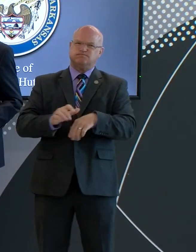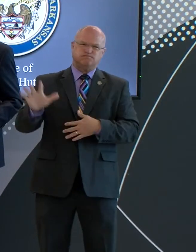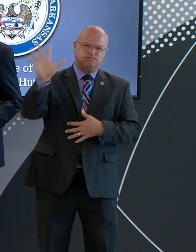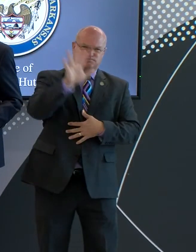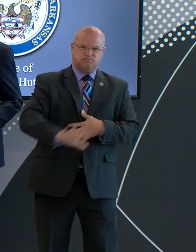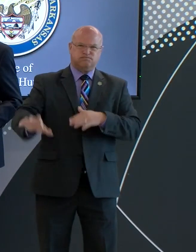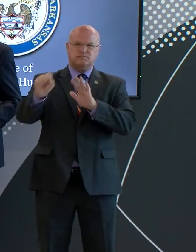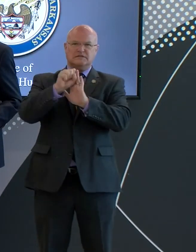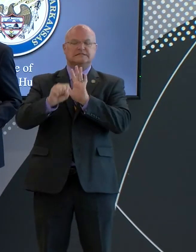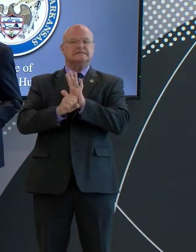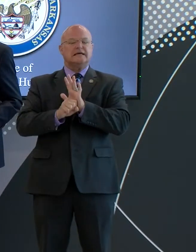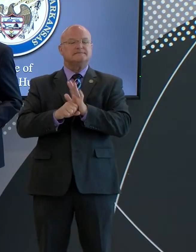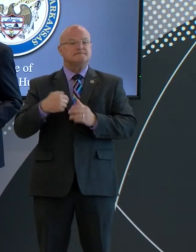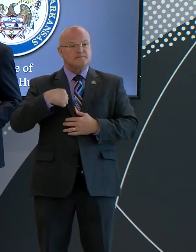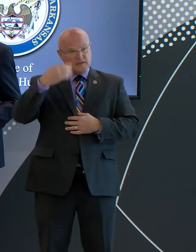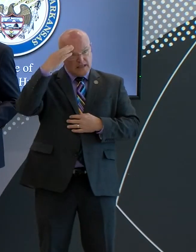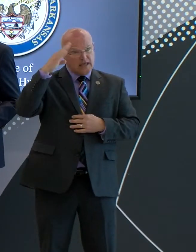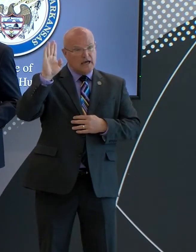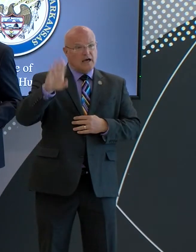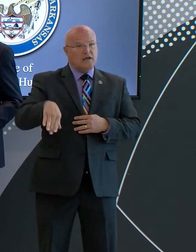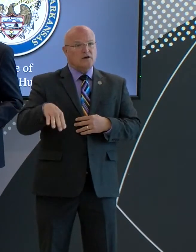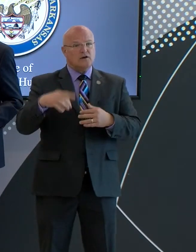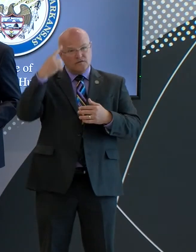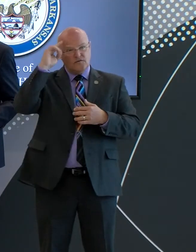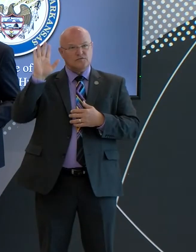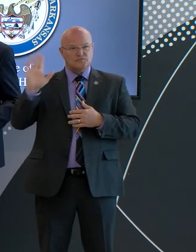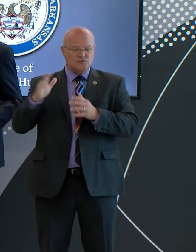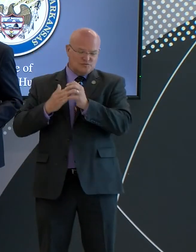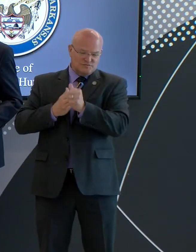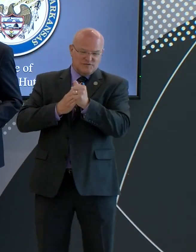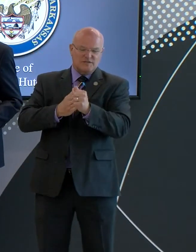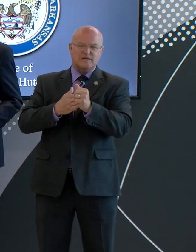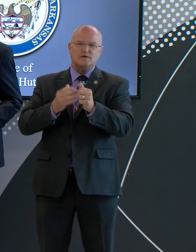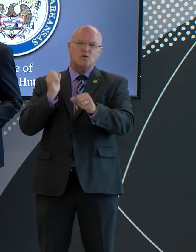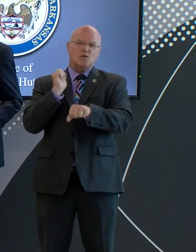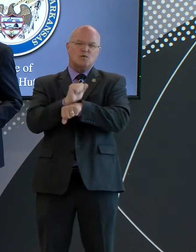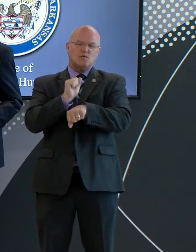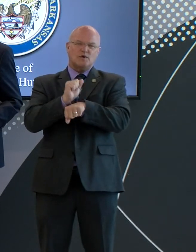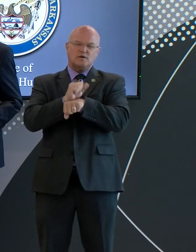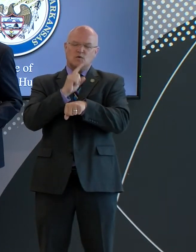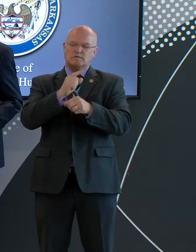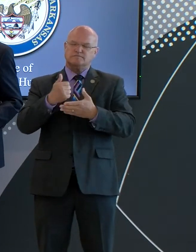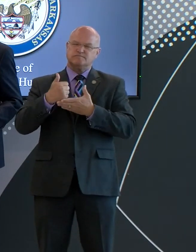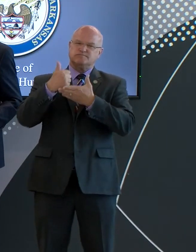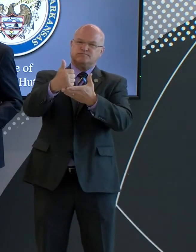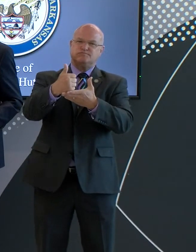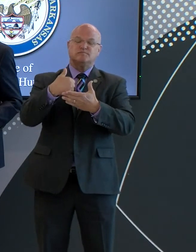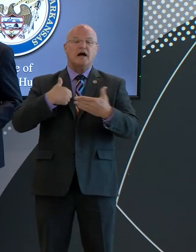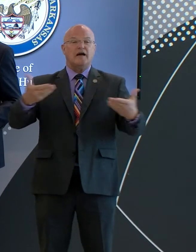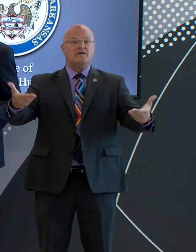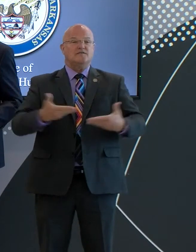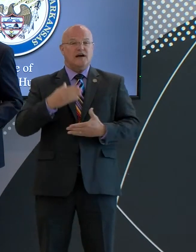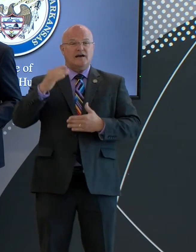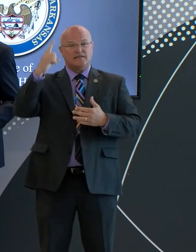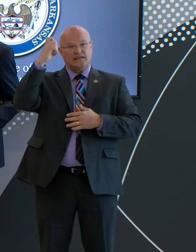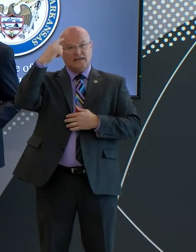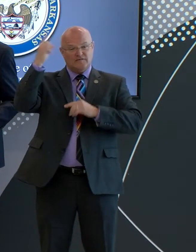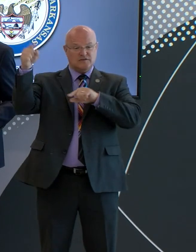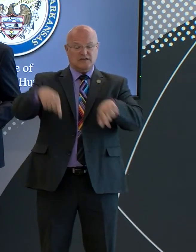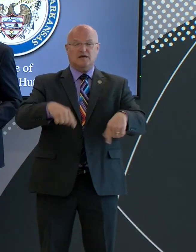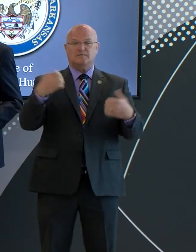our state, and I know that through your leadership, we're working to turn the corner. I had invited the governor to come to El